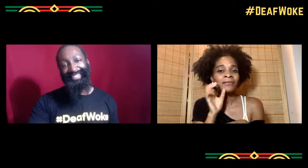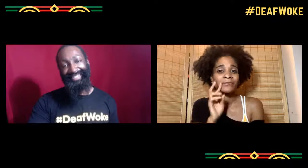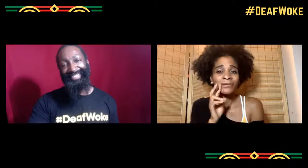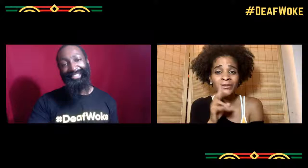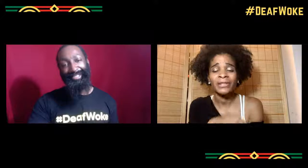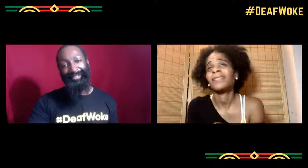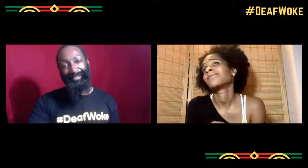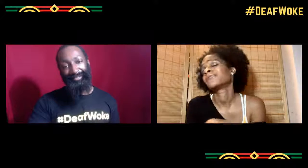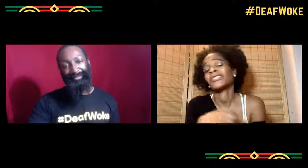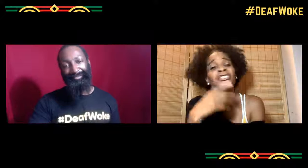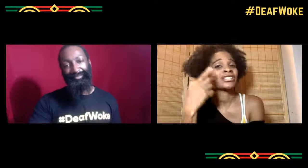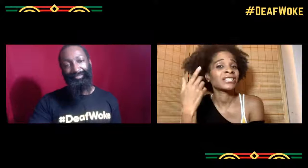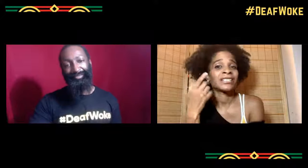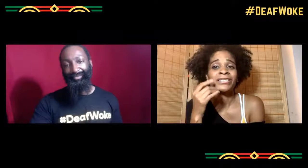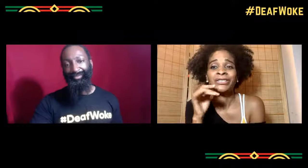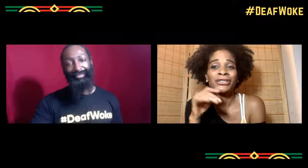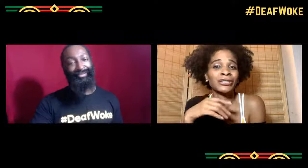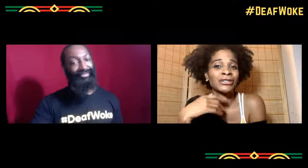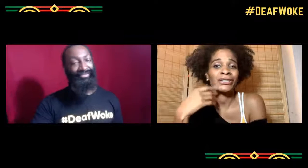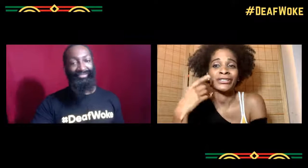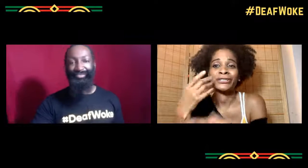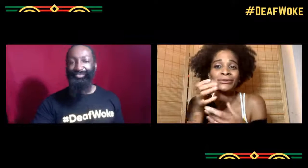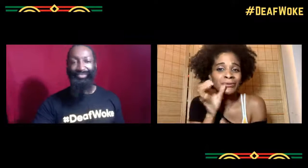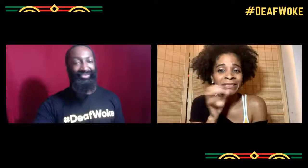supplements and,